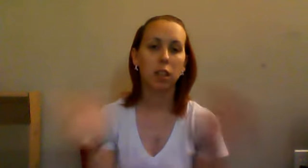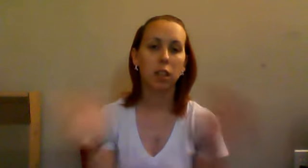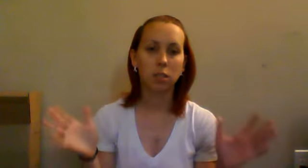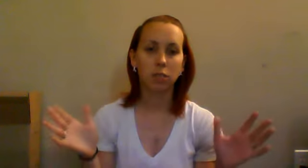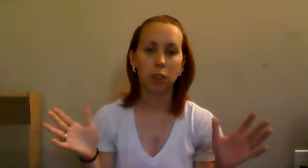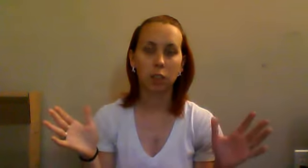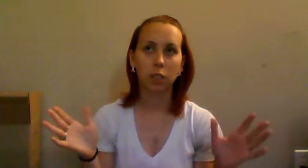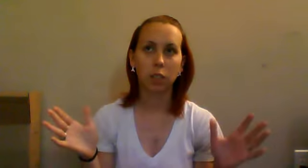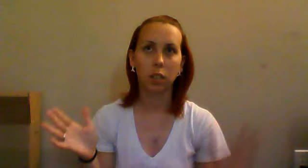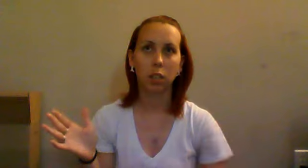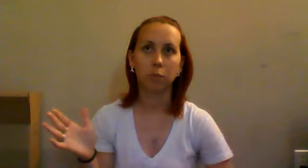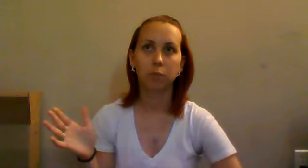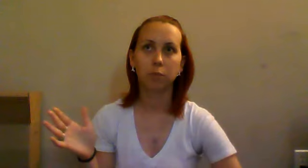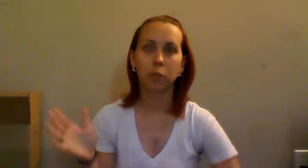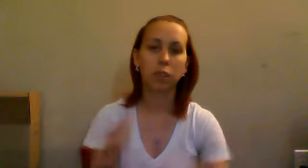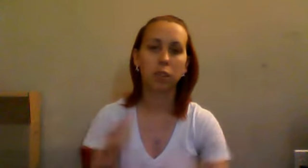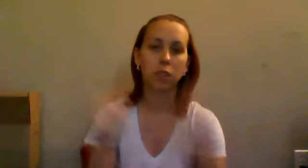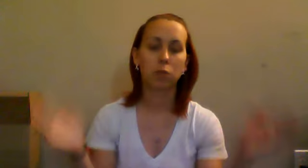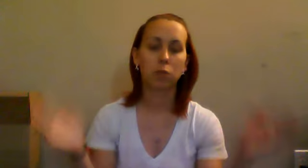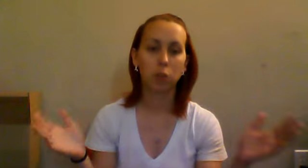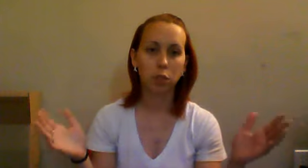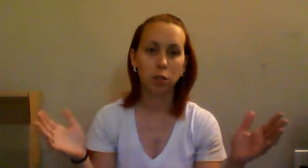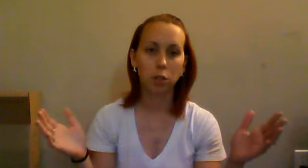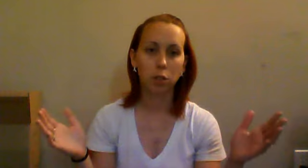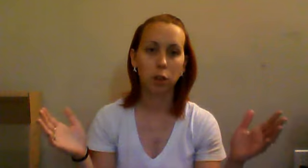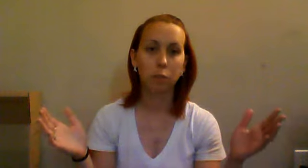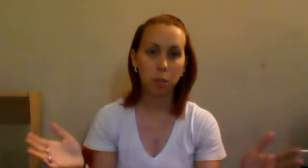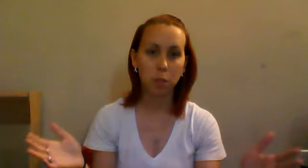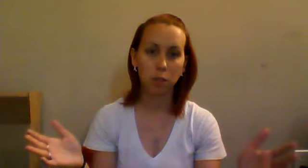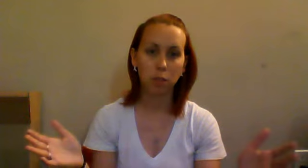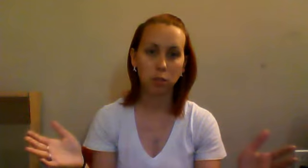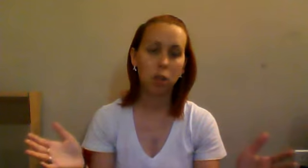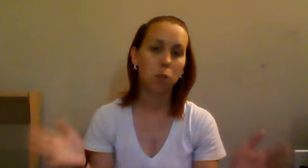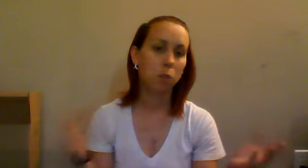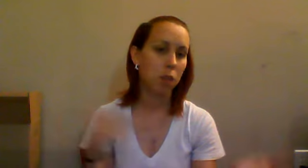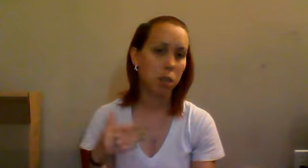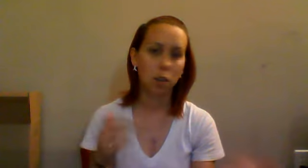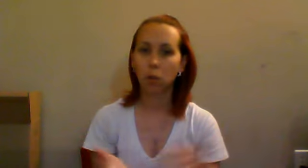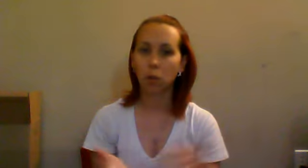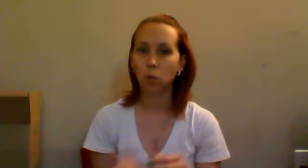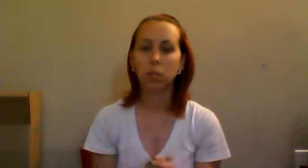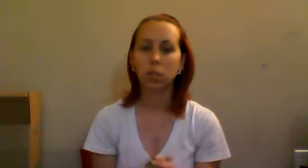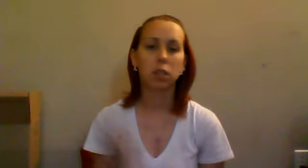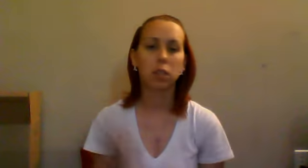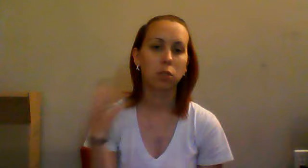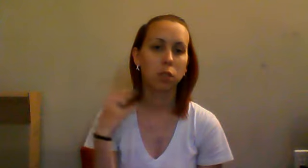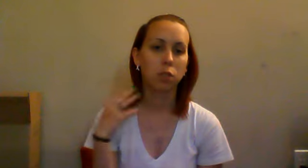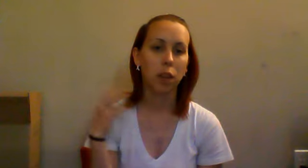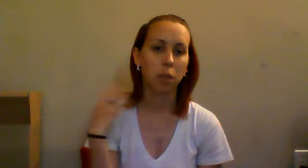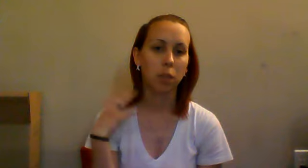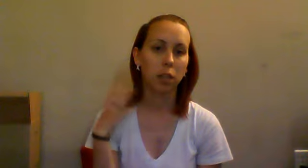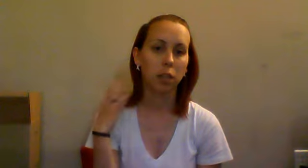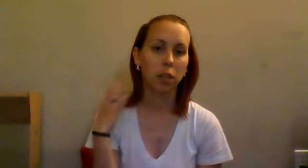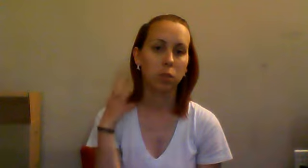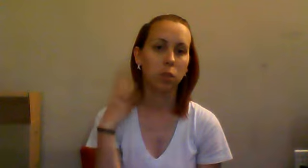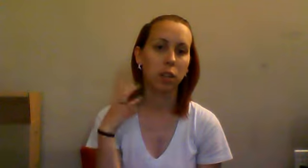is involving, or everything that's referring to a female, be it young or old, is going to happen kind of somewhere down here